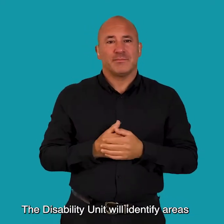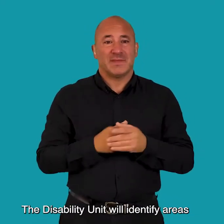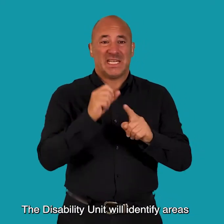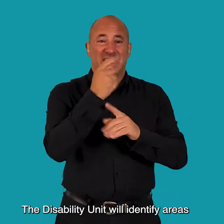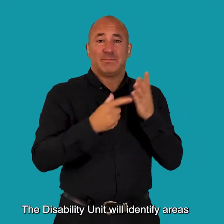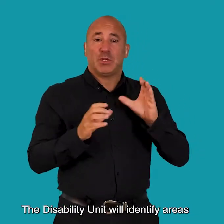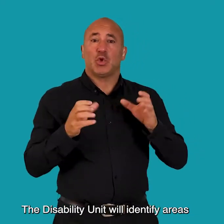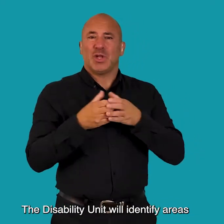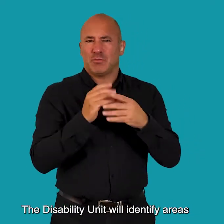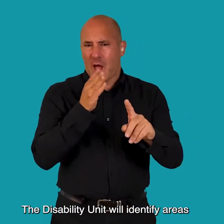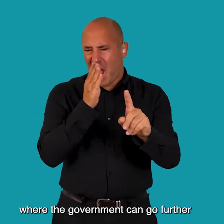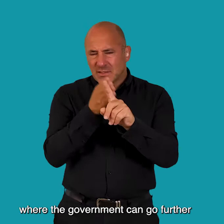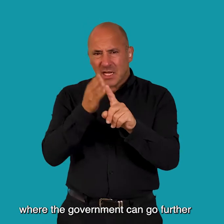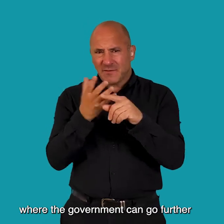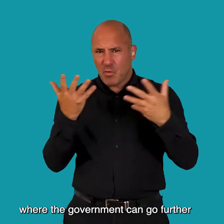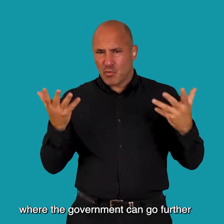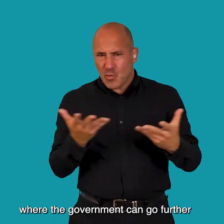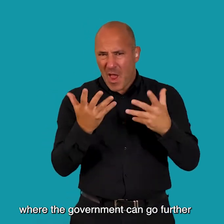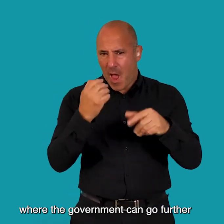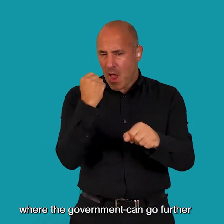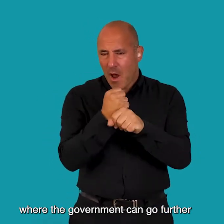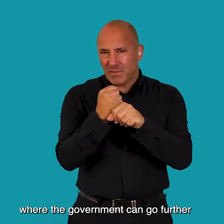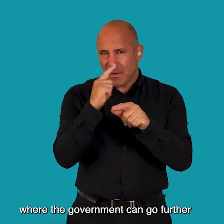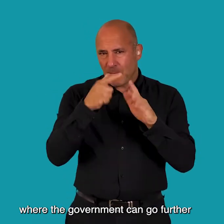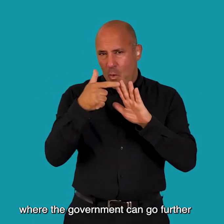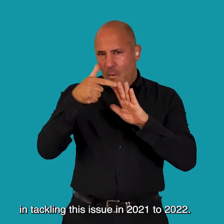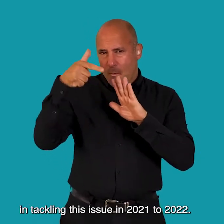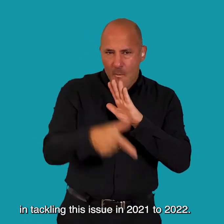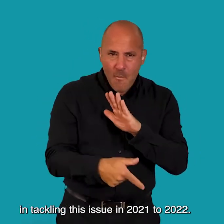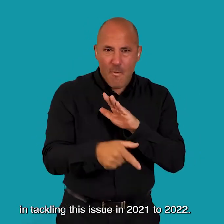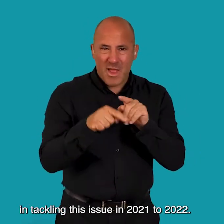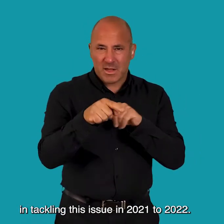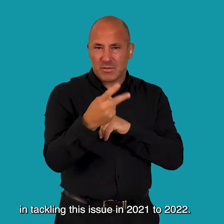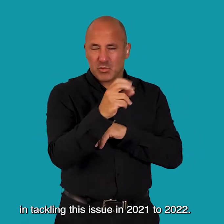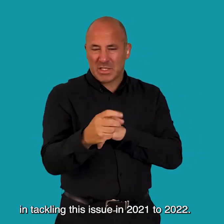will identify areas where the government can go further in tackling this issue in